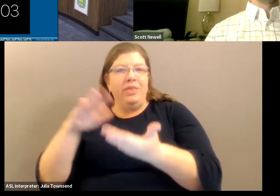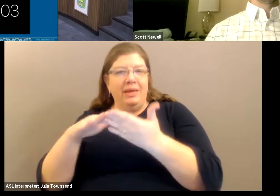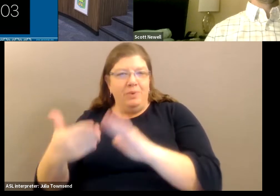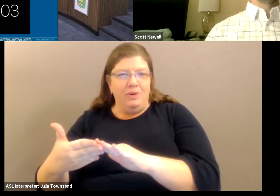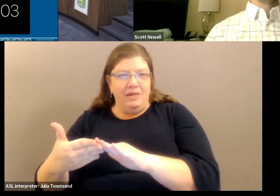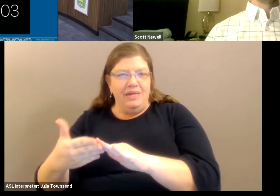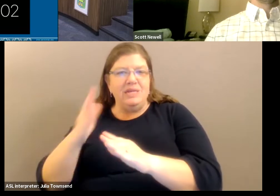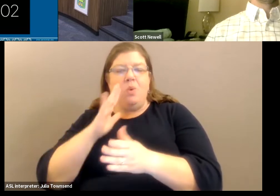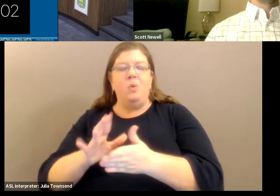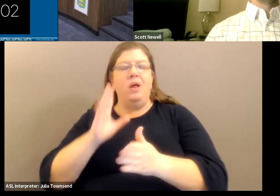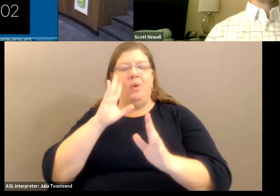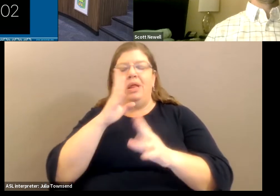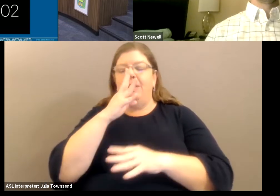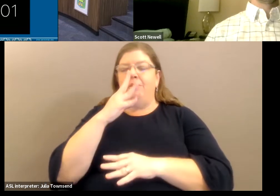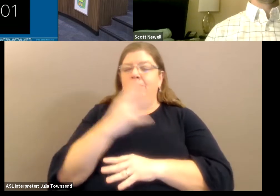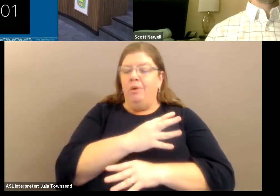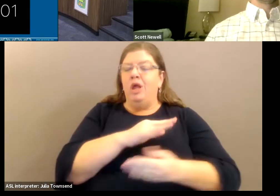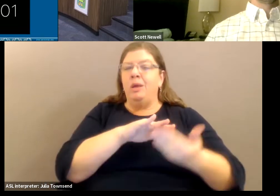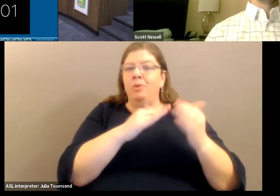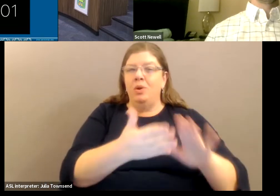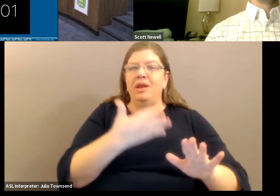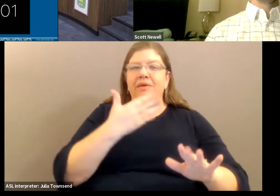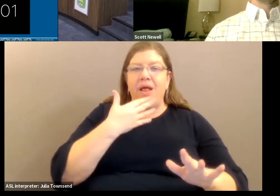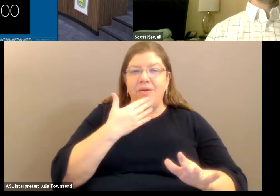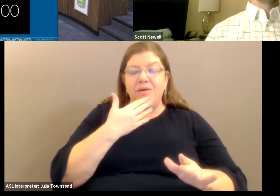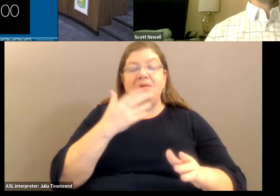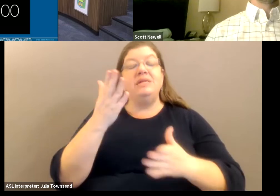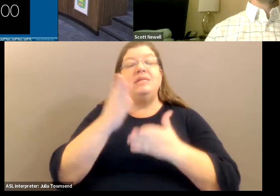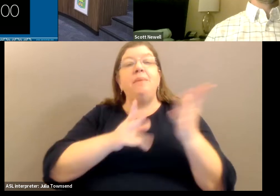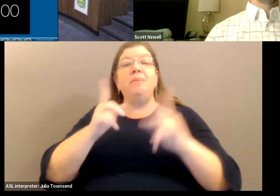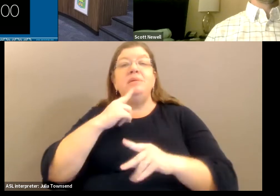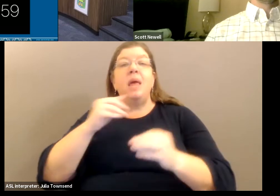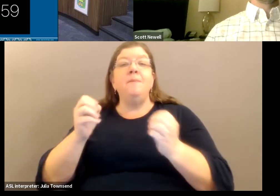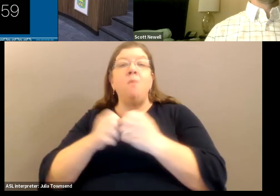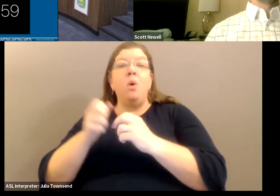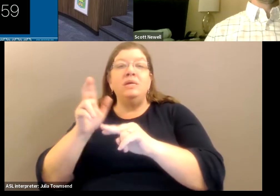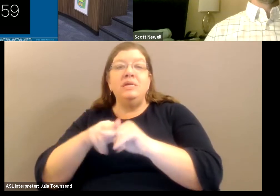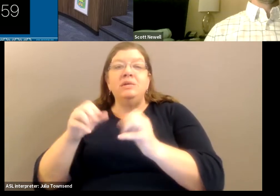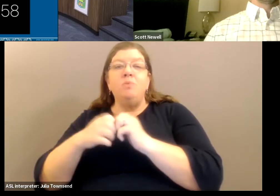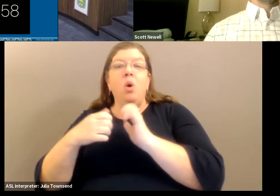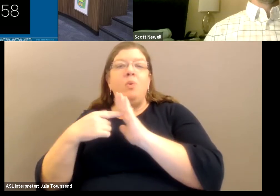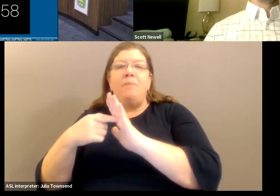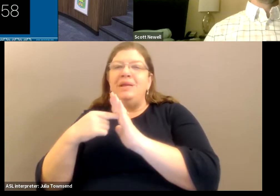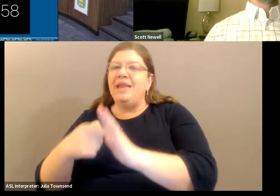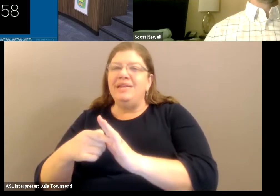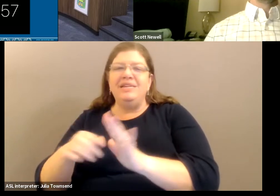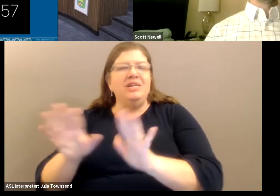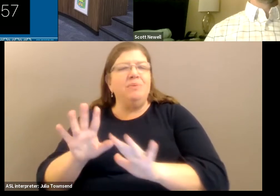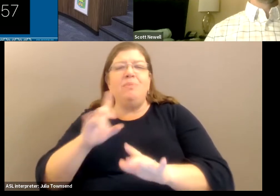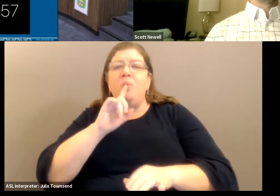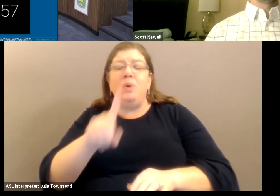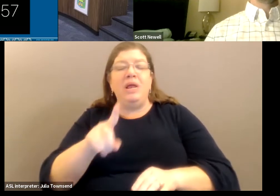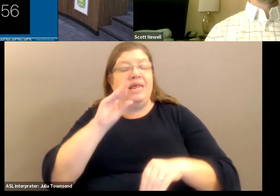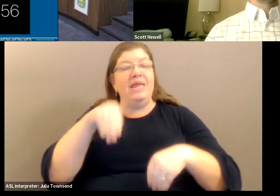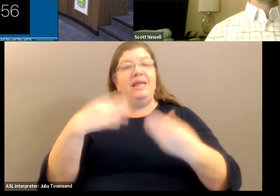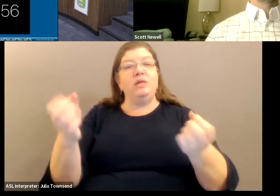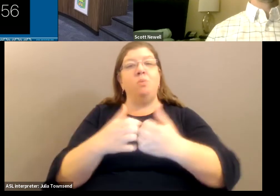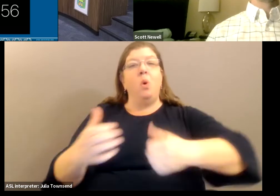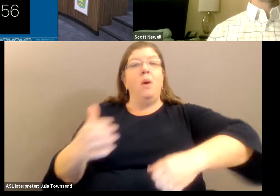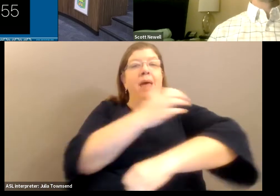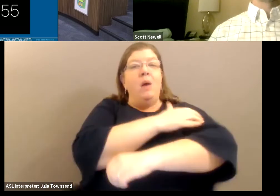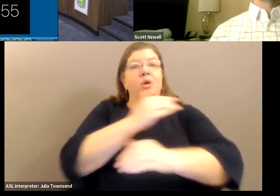color. Some people say that more seats would create more representation, but in reality, it would end up giving more power to